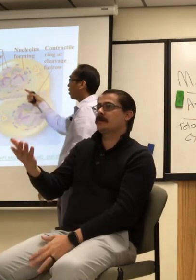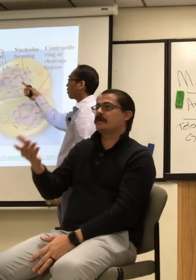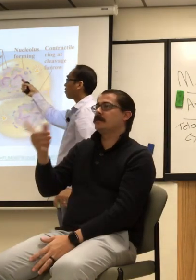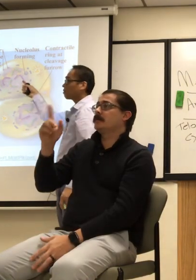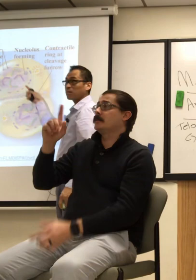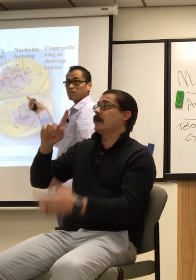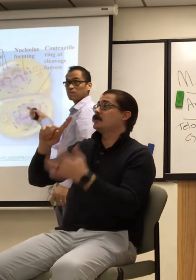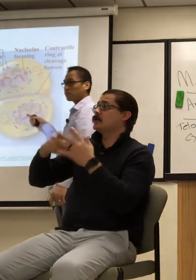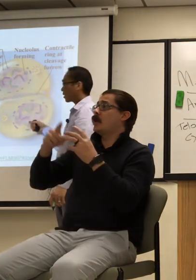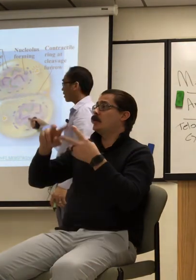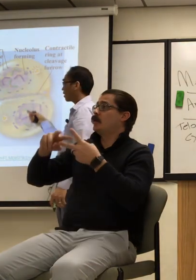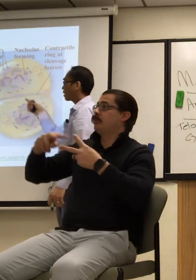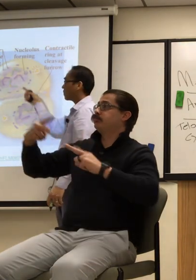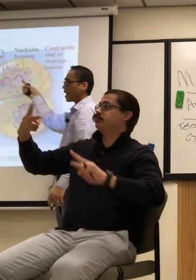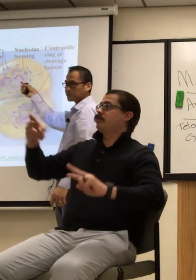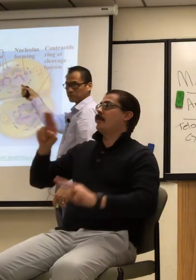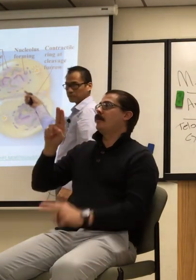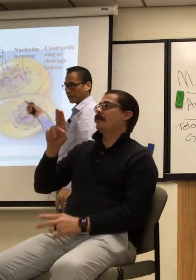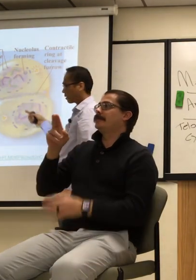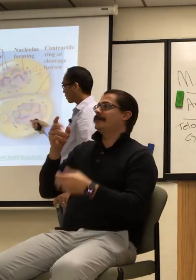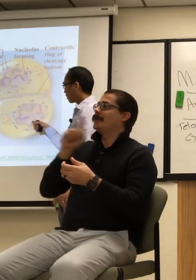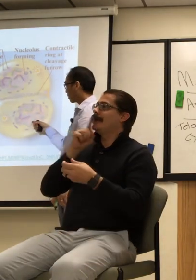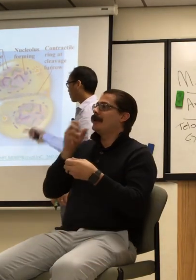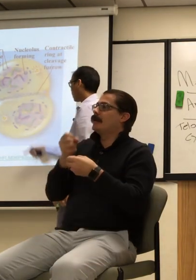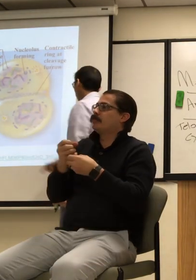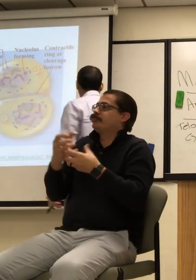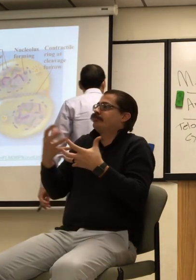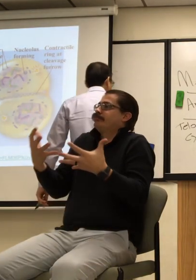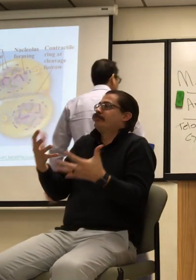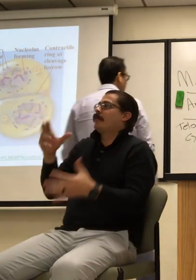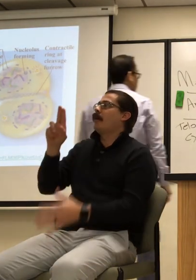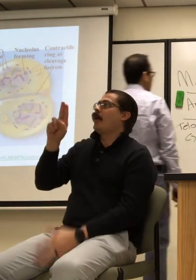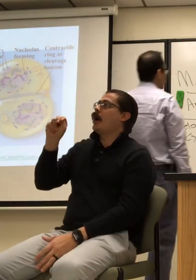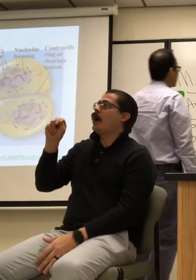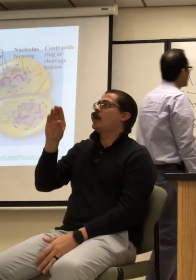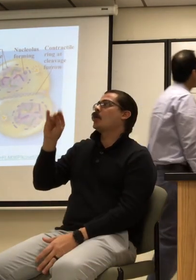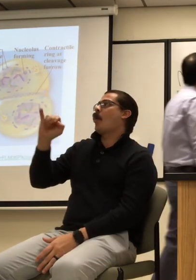to uncoil, okay, unpack, so to speak.